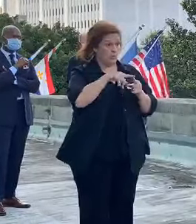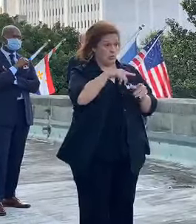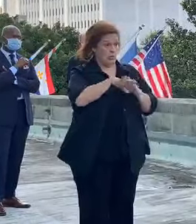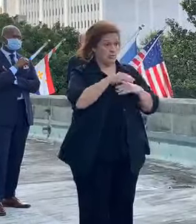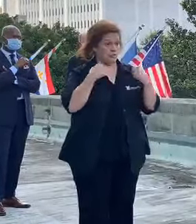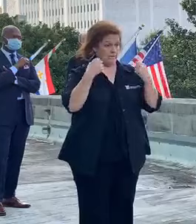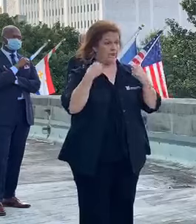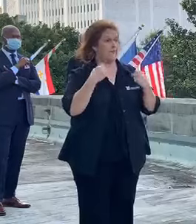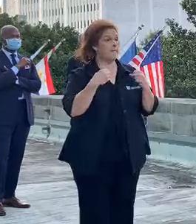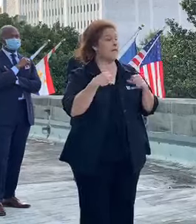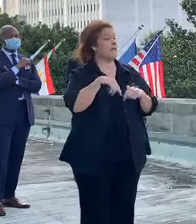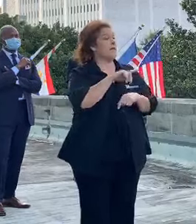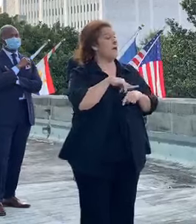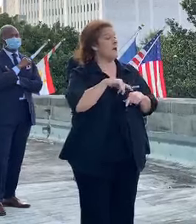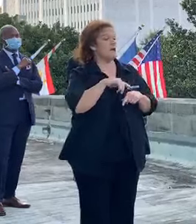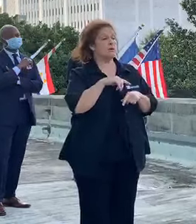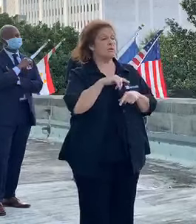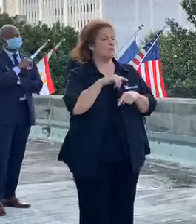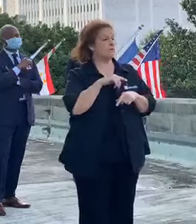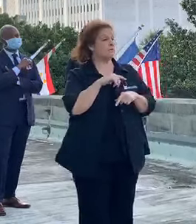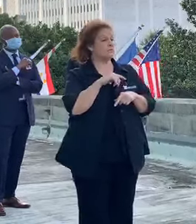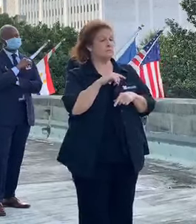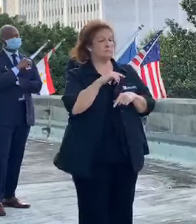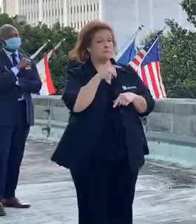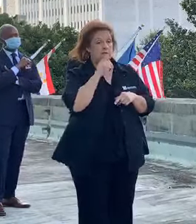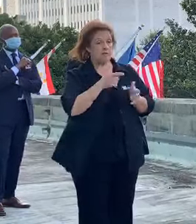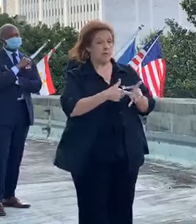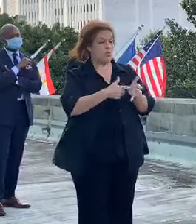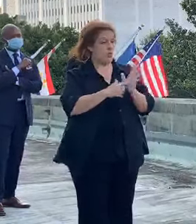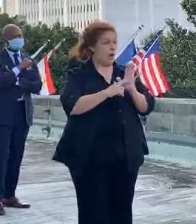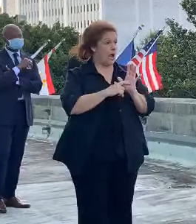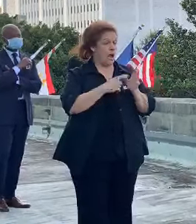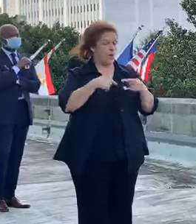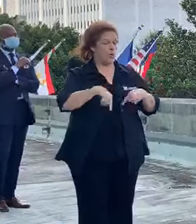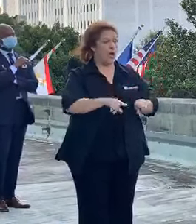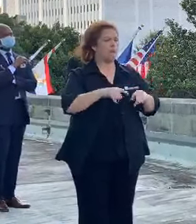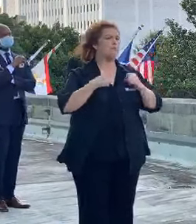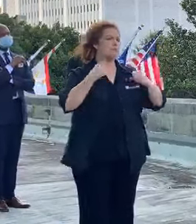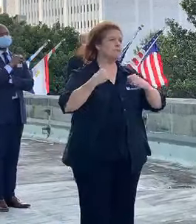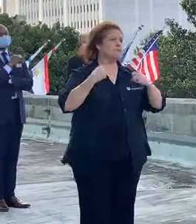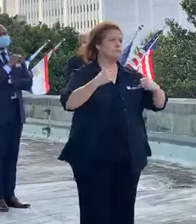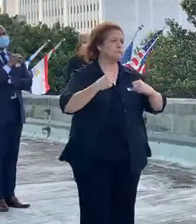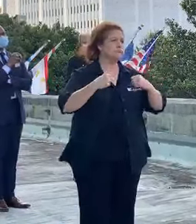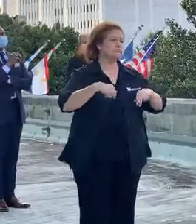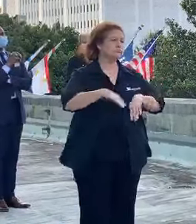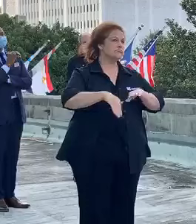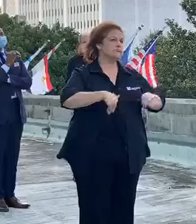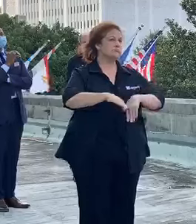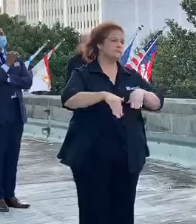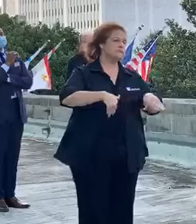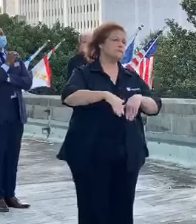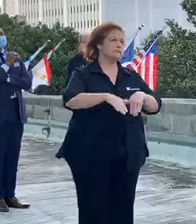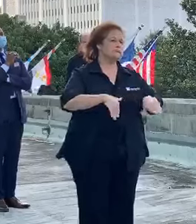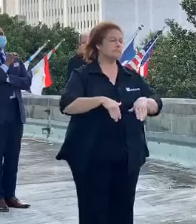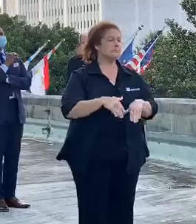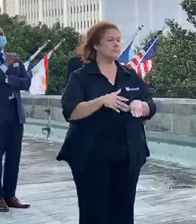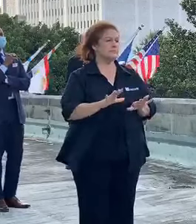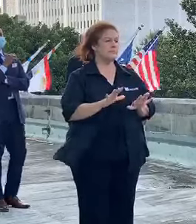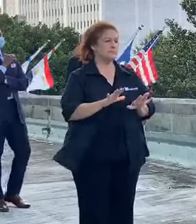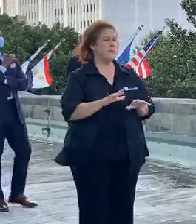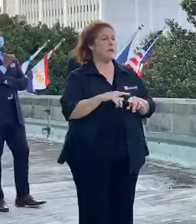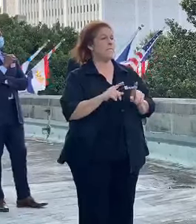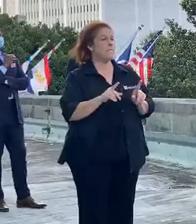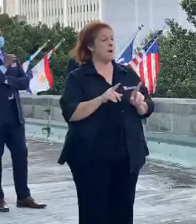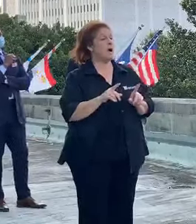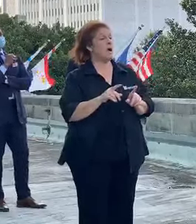on. They will not be required to wear the face covering while they're on the treadmill or the like. However, as